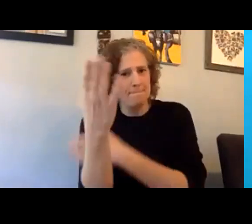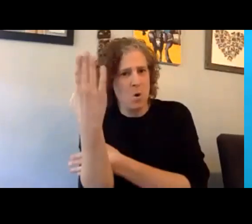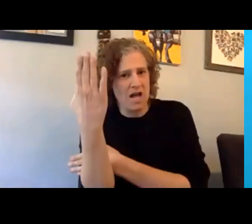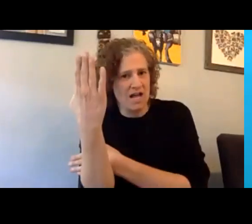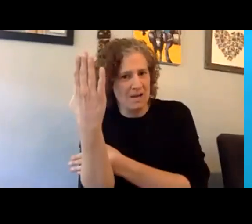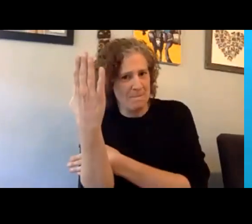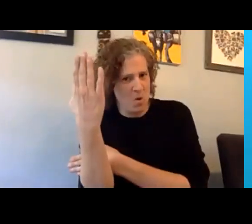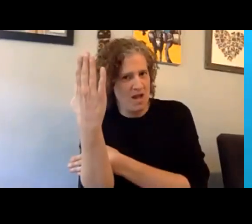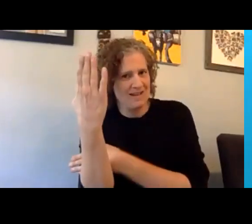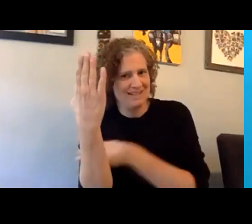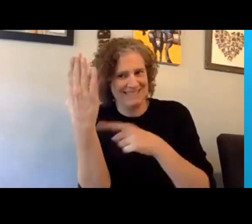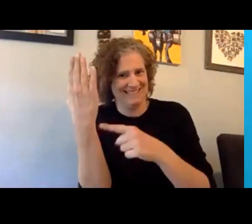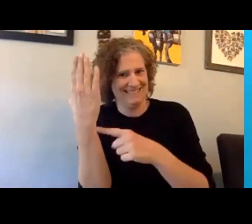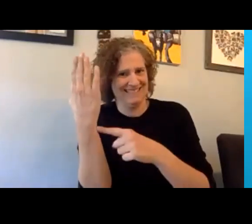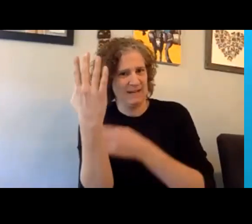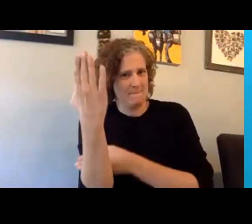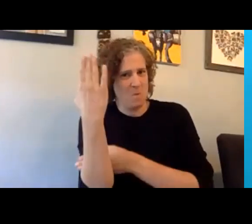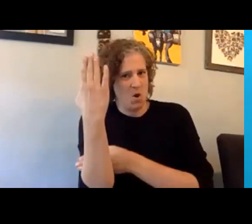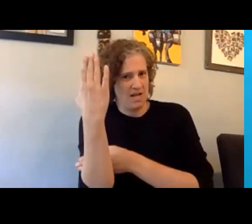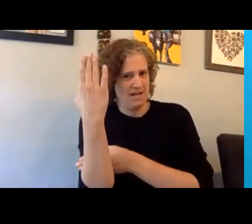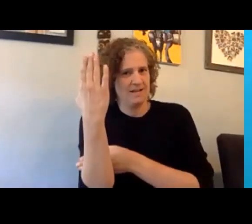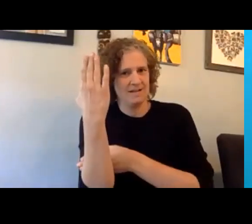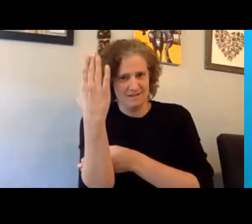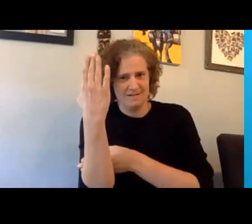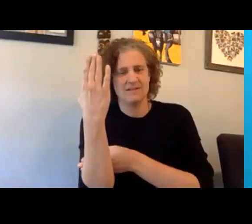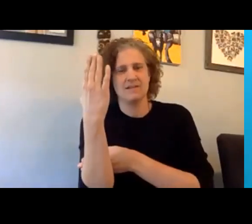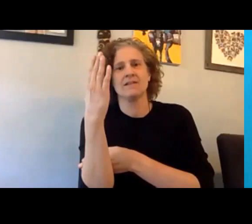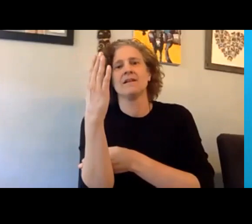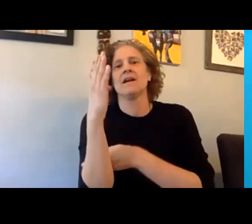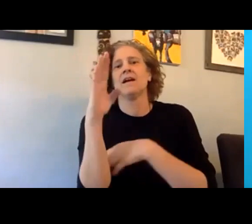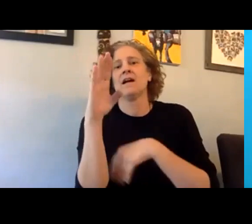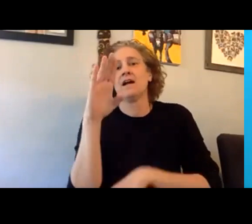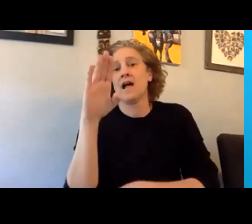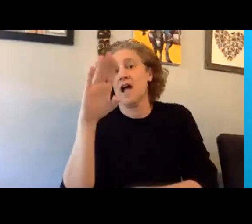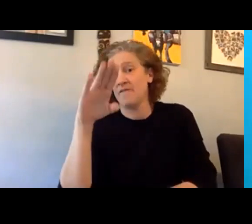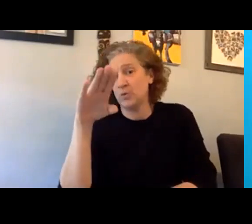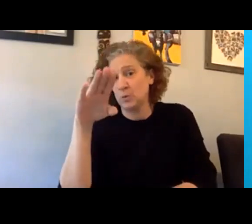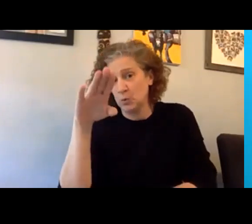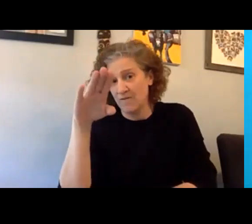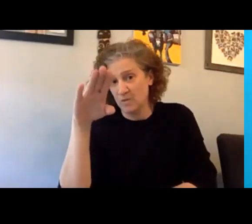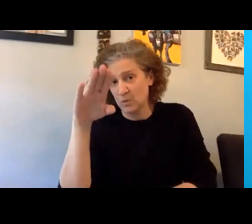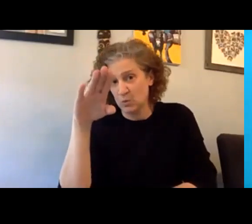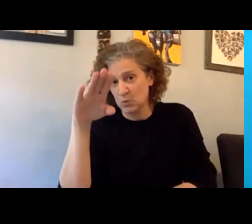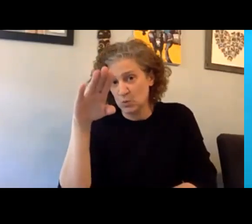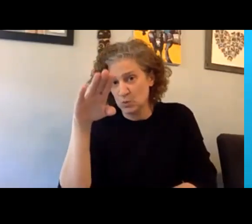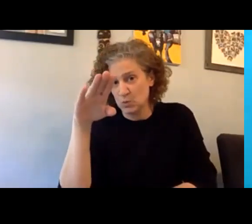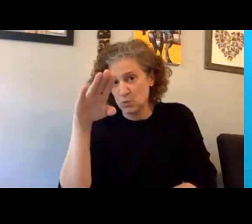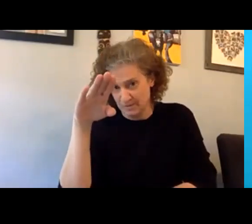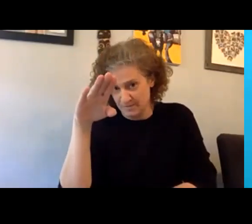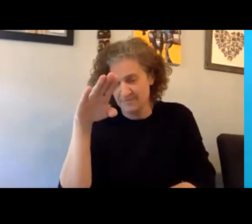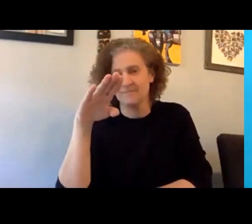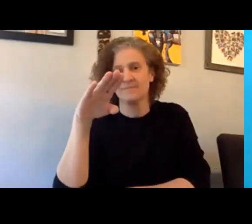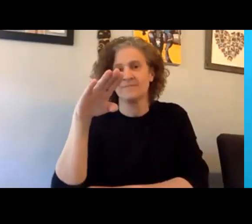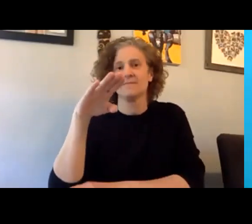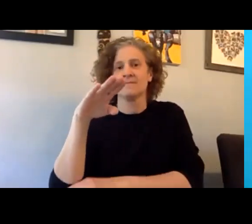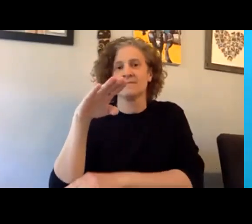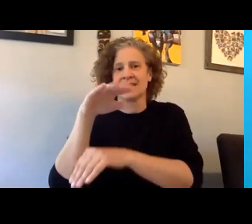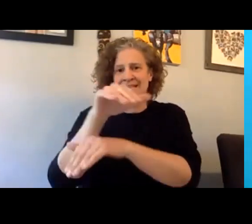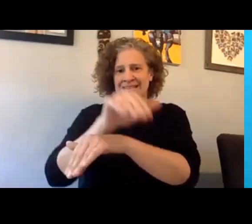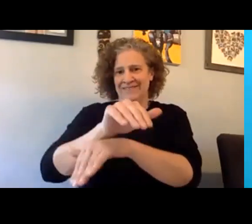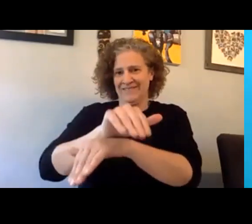regarding online school, they get up in the morning, like this, morning, and then afternoon,